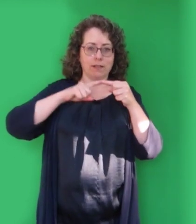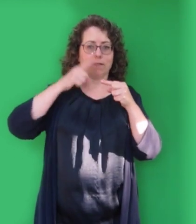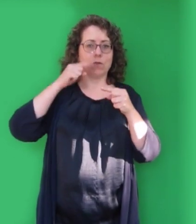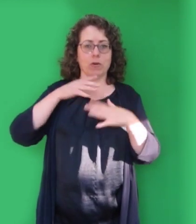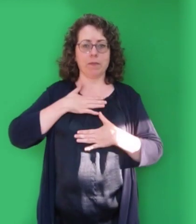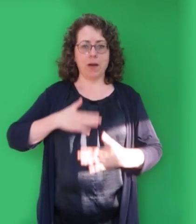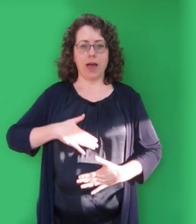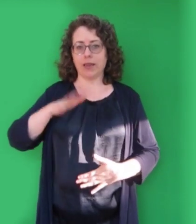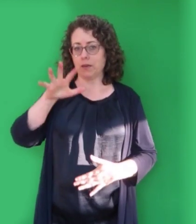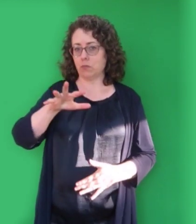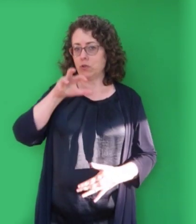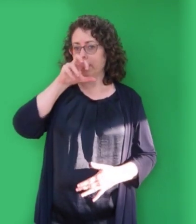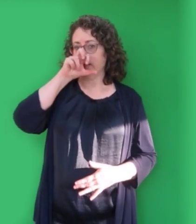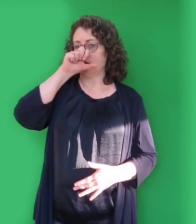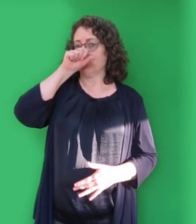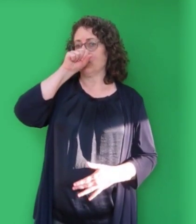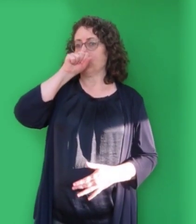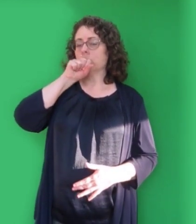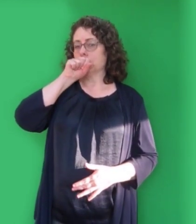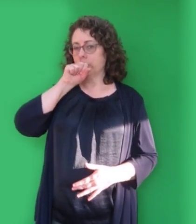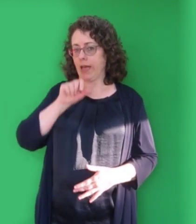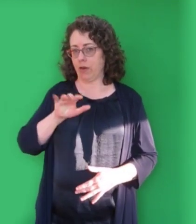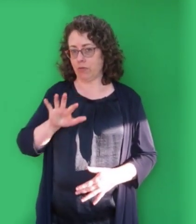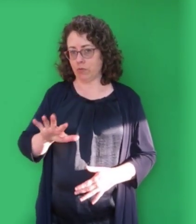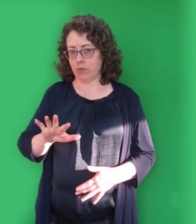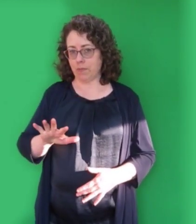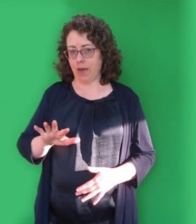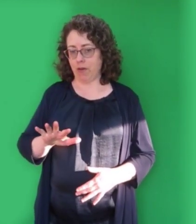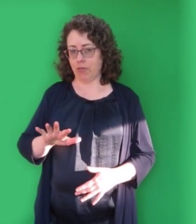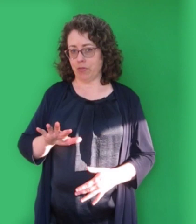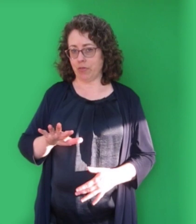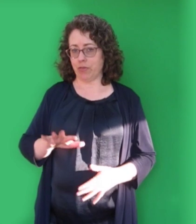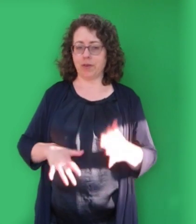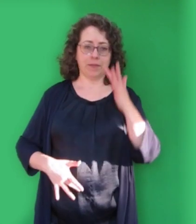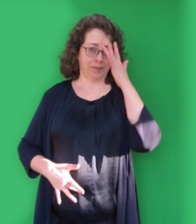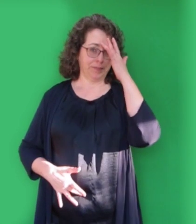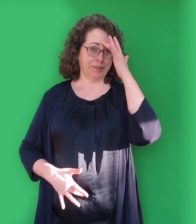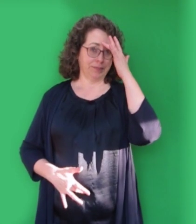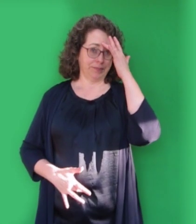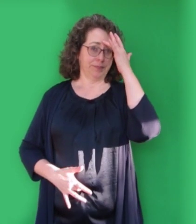nose and out the mouth.